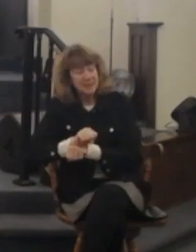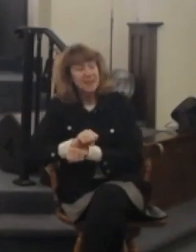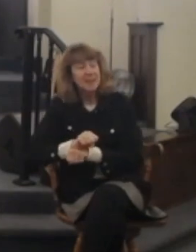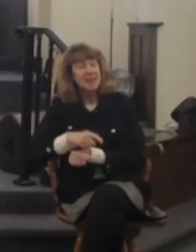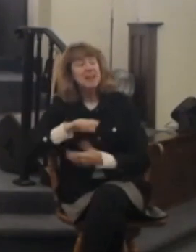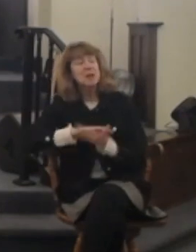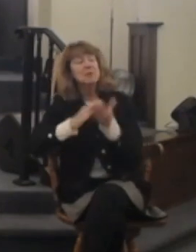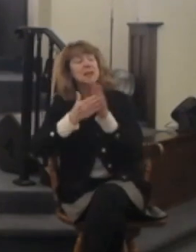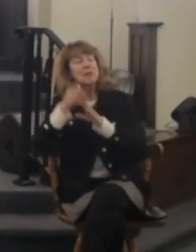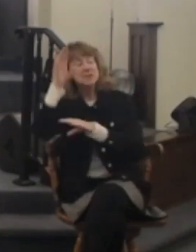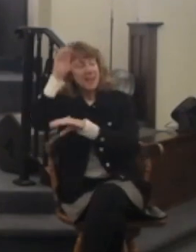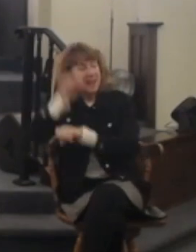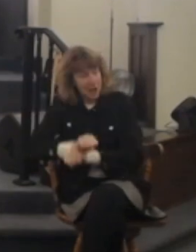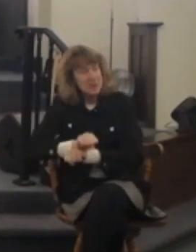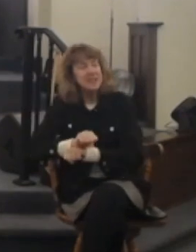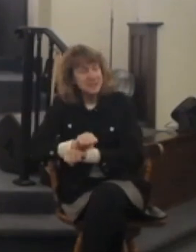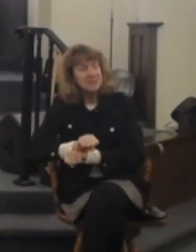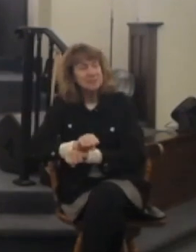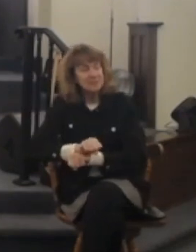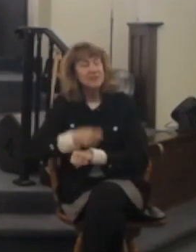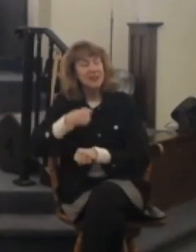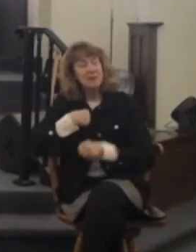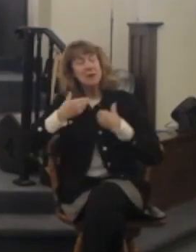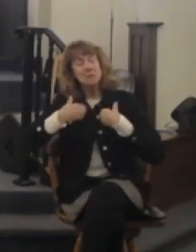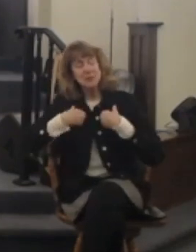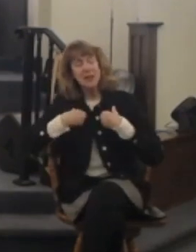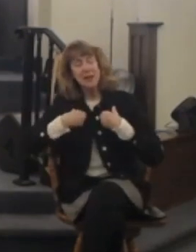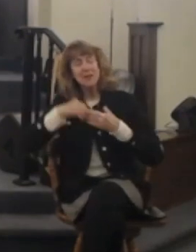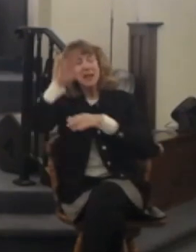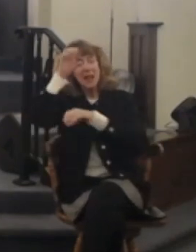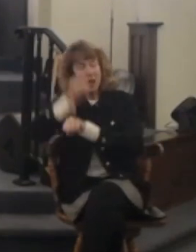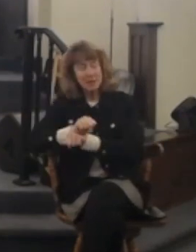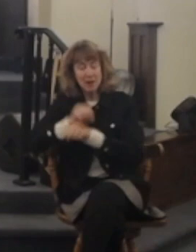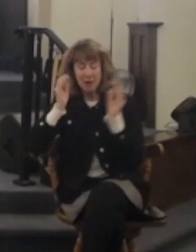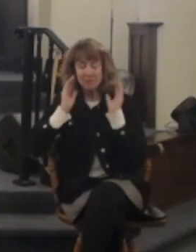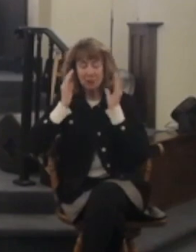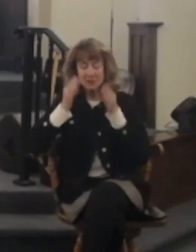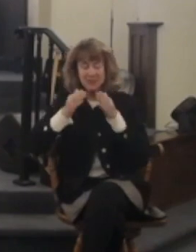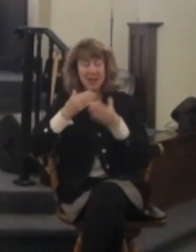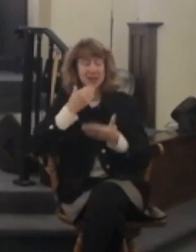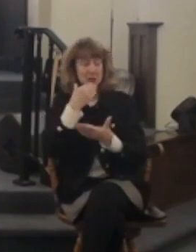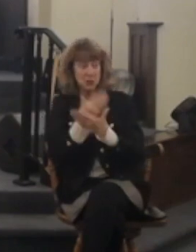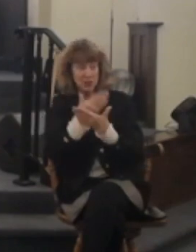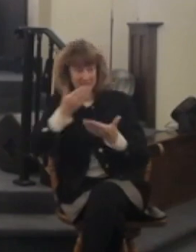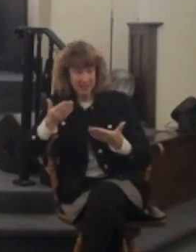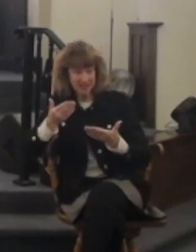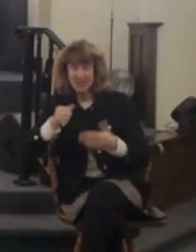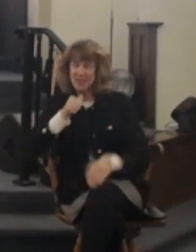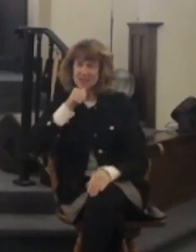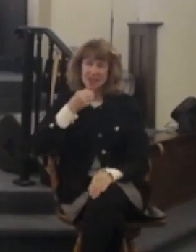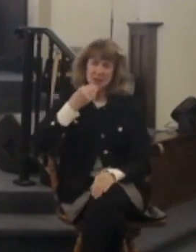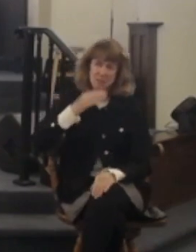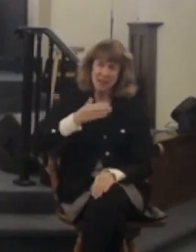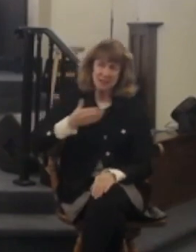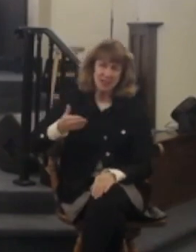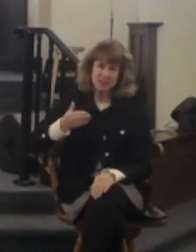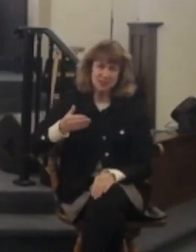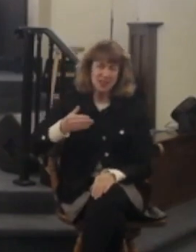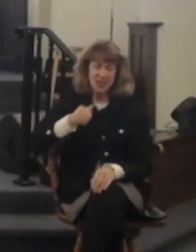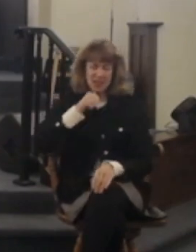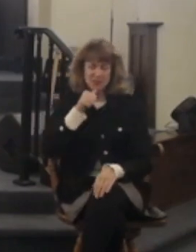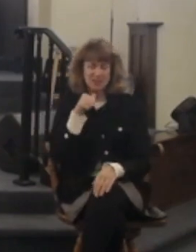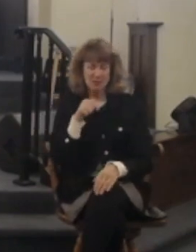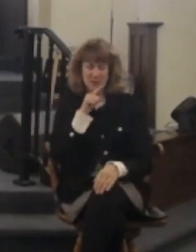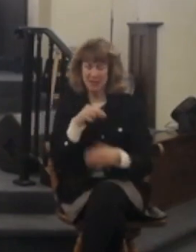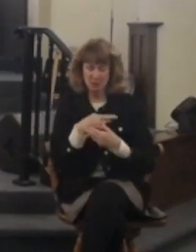becomes habit. So we're focusing on the good things. We're not focusing on the bad things. There's no room to focus on the